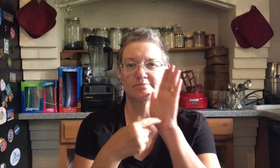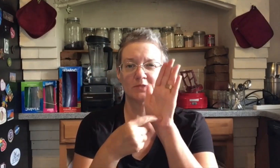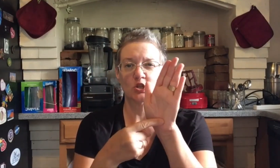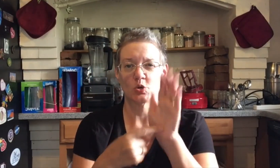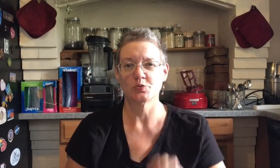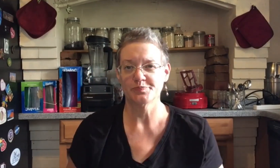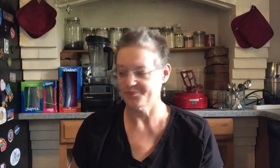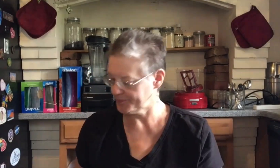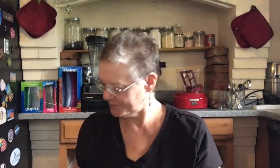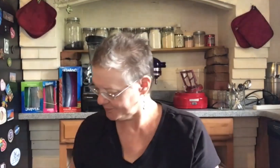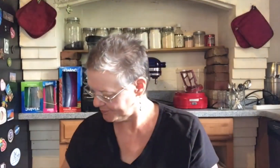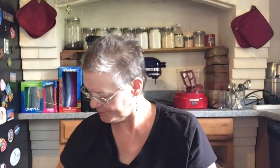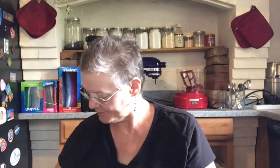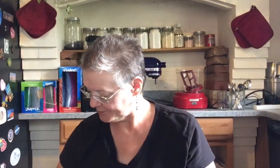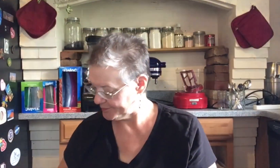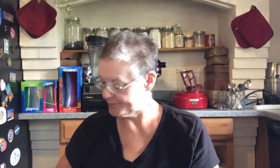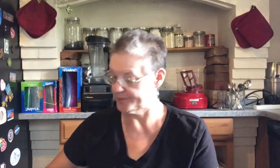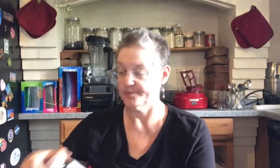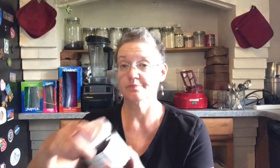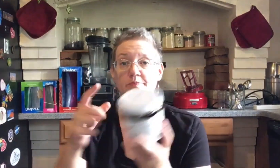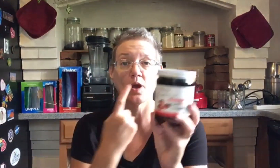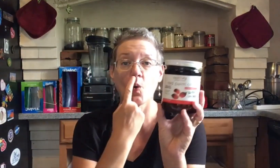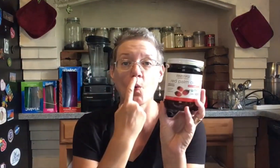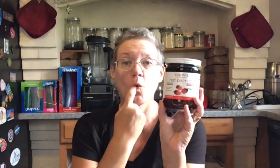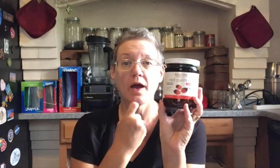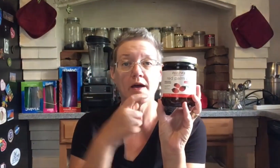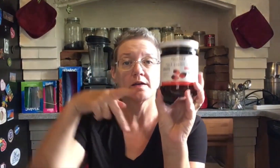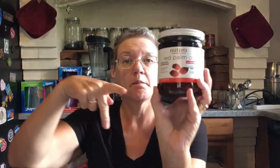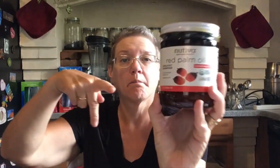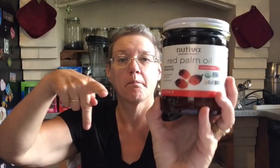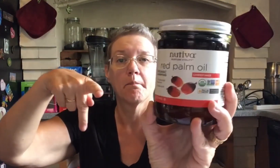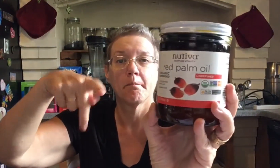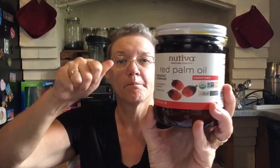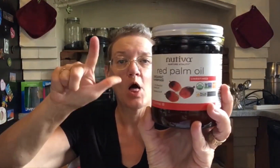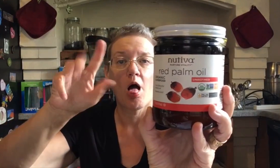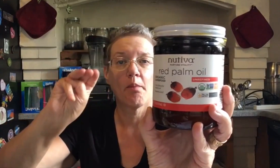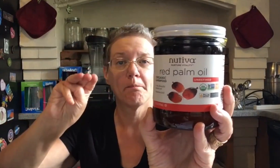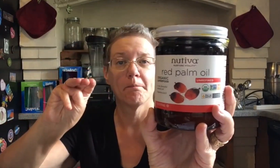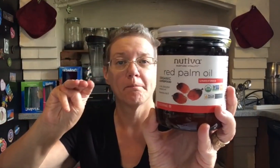Let me show you the tropical fats I eat. Red palm.